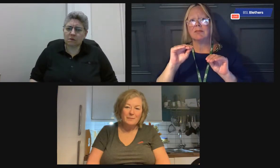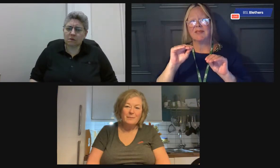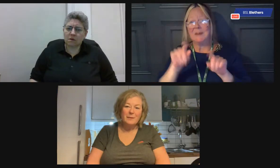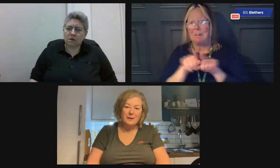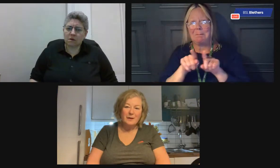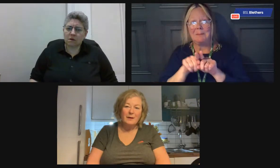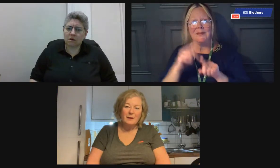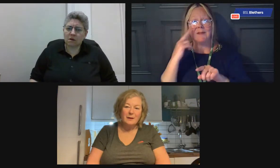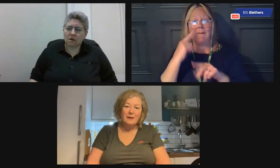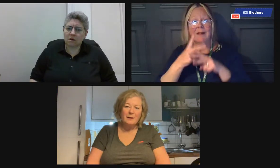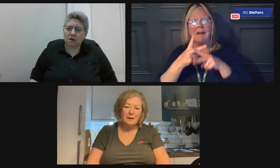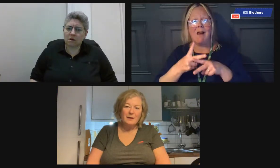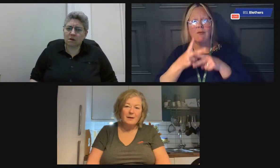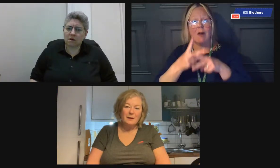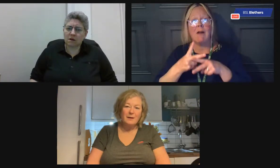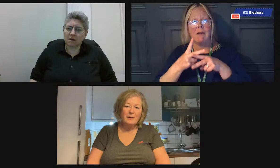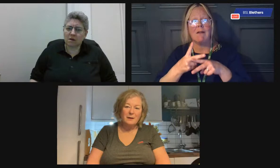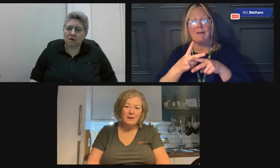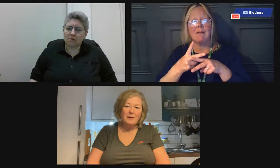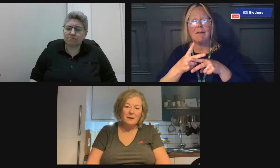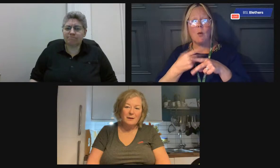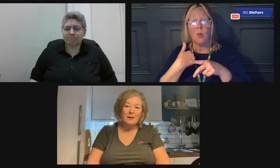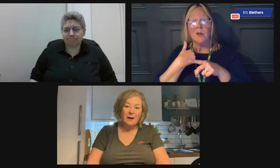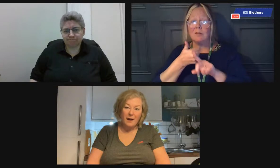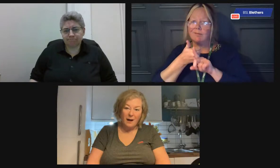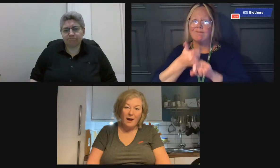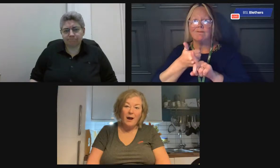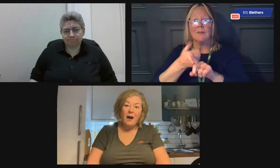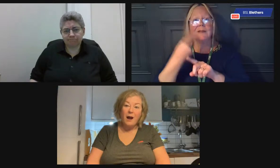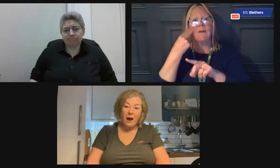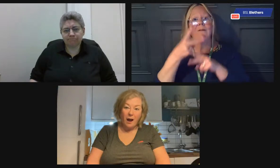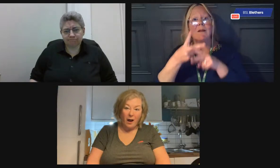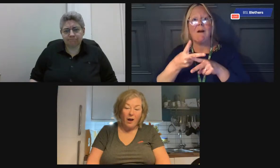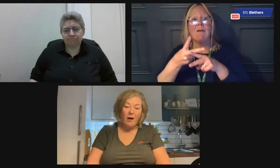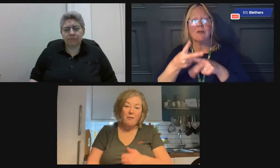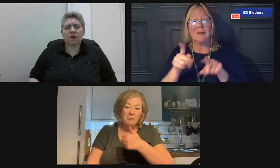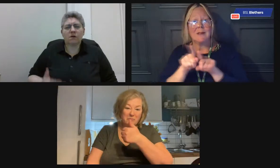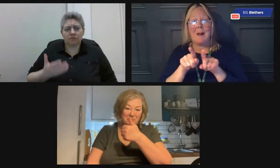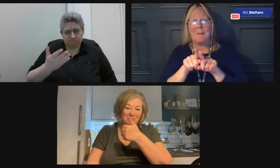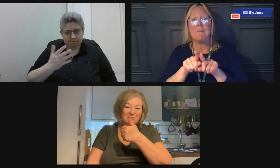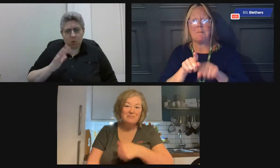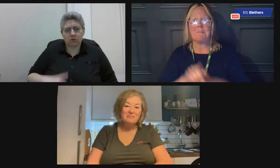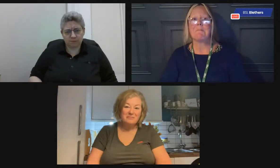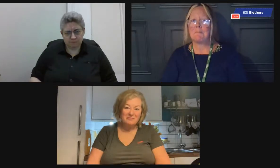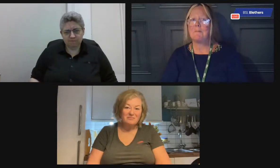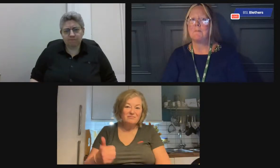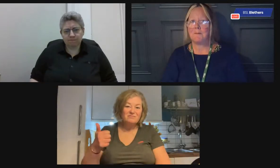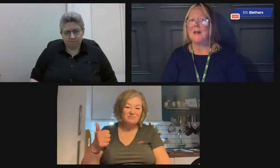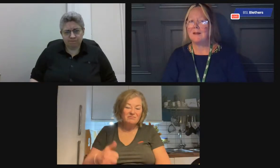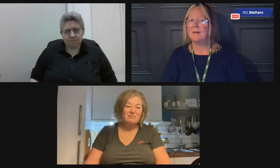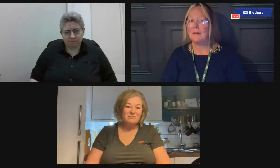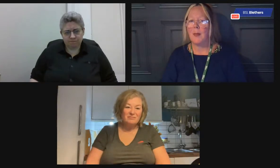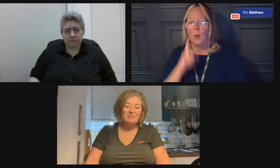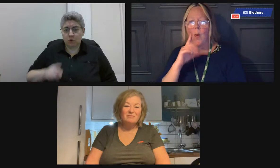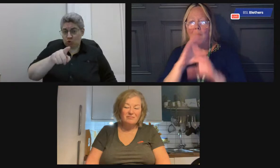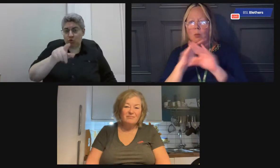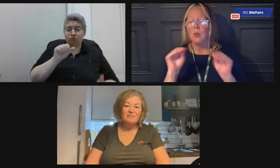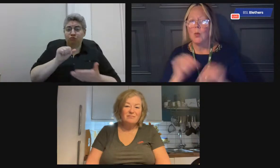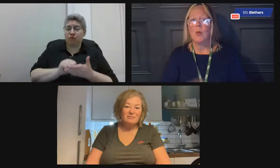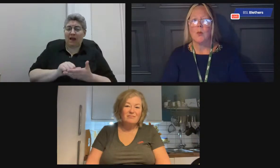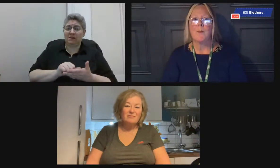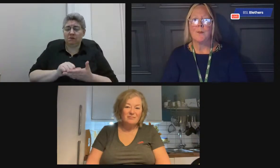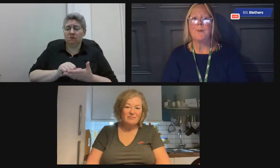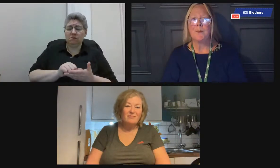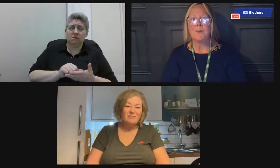cancer patients need to be, they need information, but so do deaf carers, people who are looking after someone